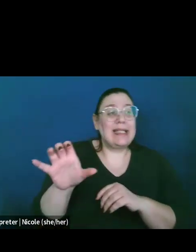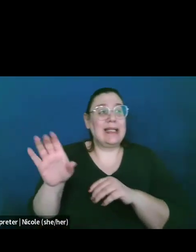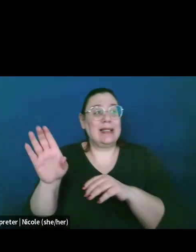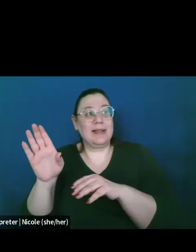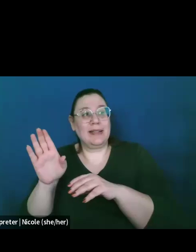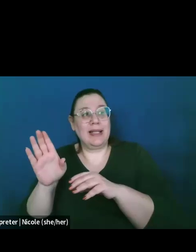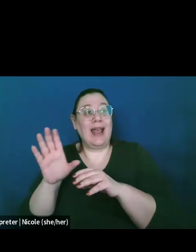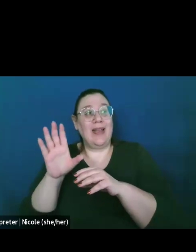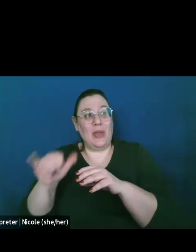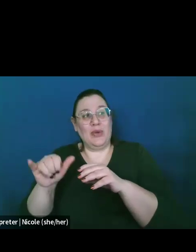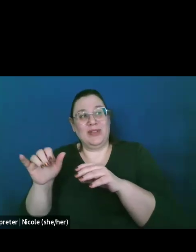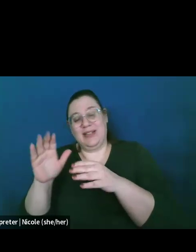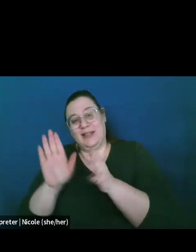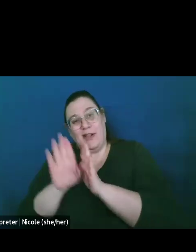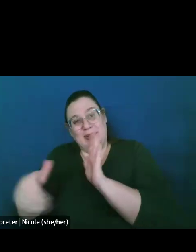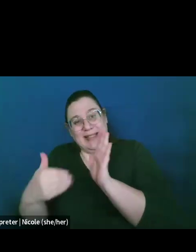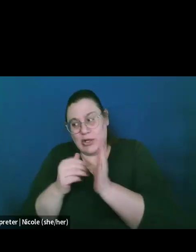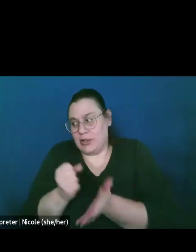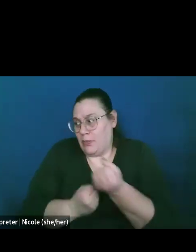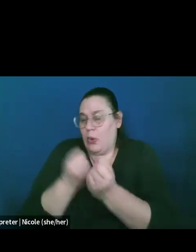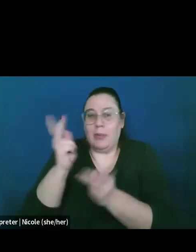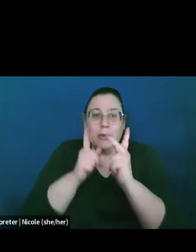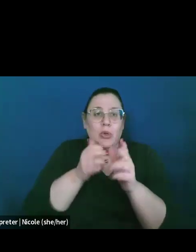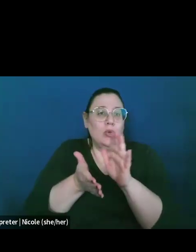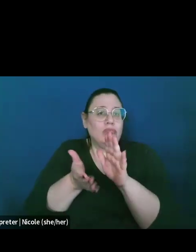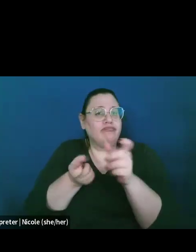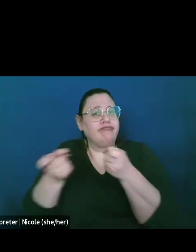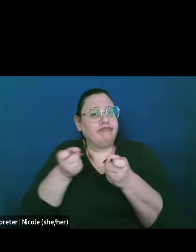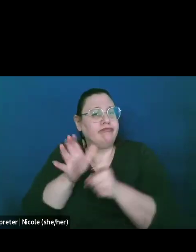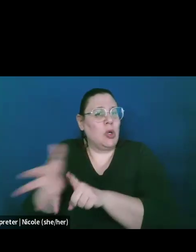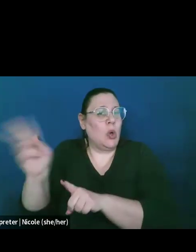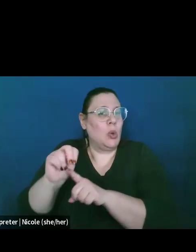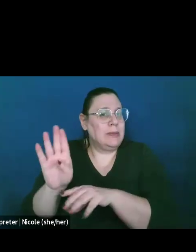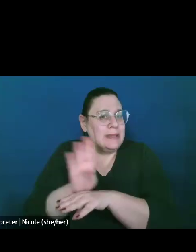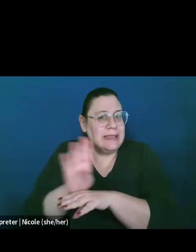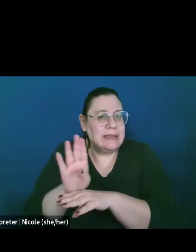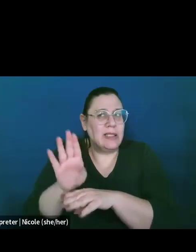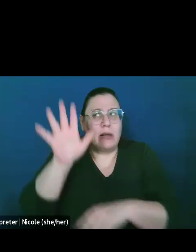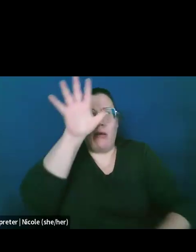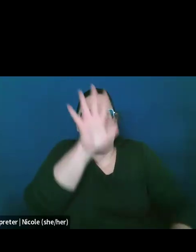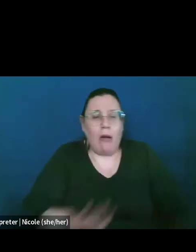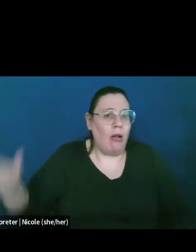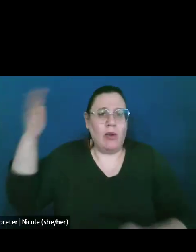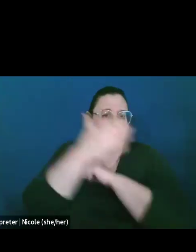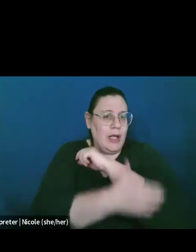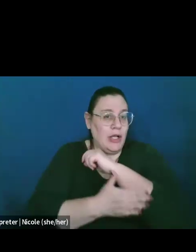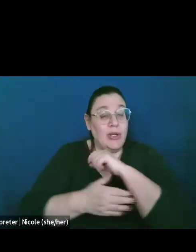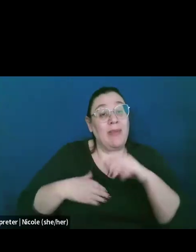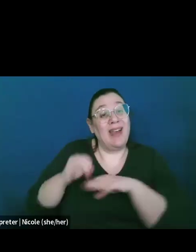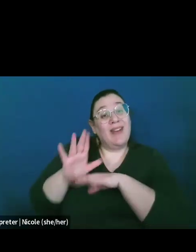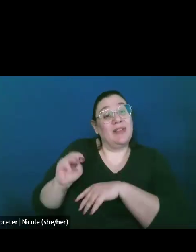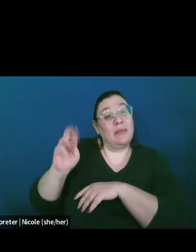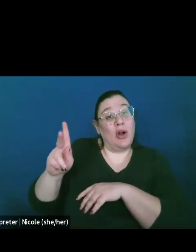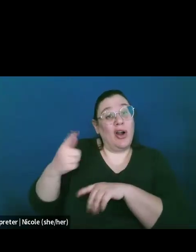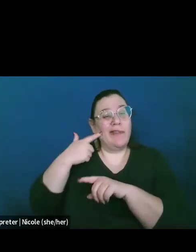that support people living with people running businesses across the country. My advisor, Mark, from the Maryland